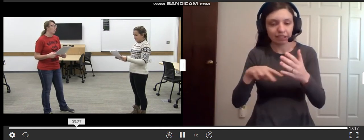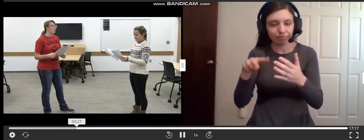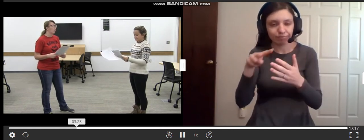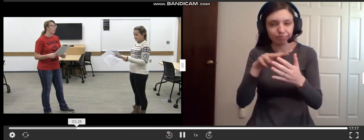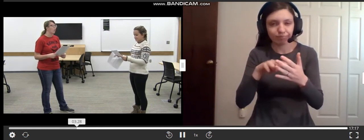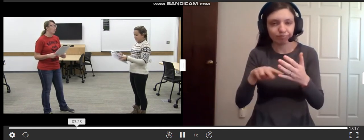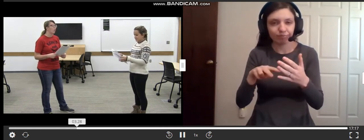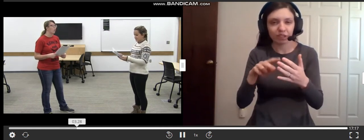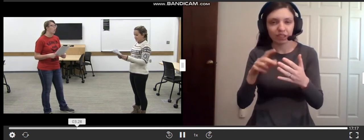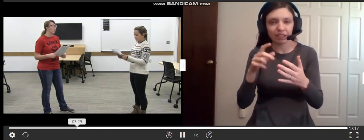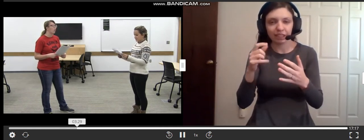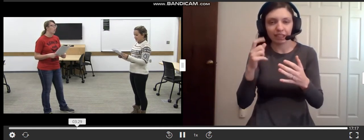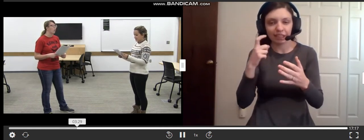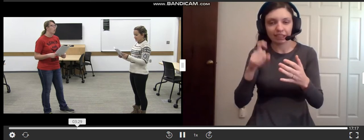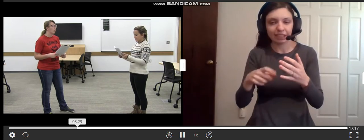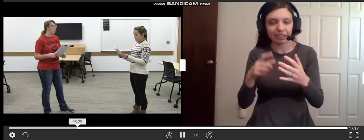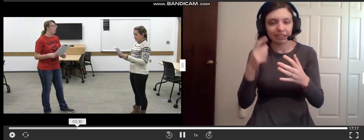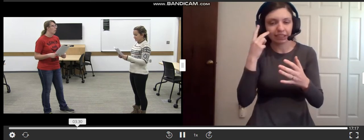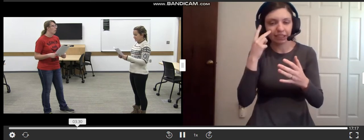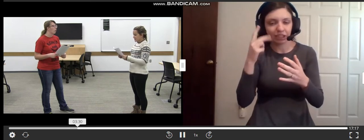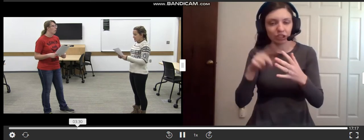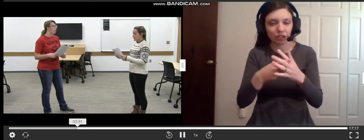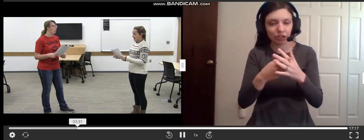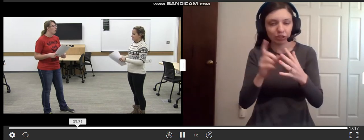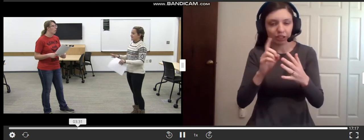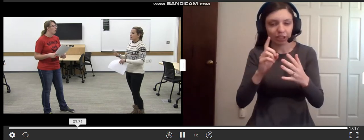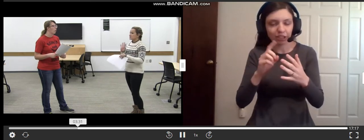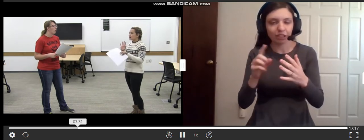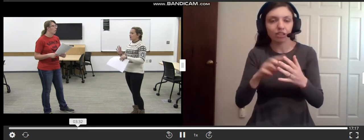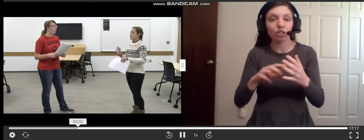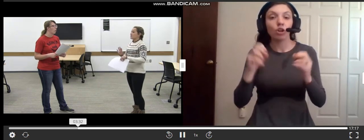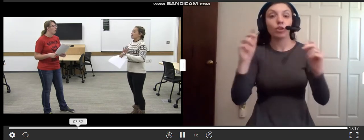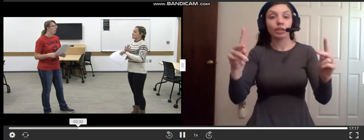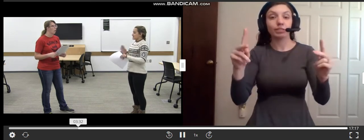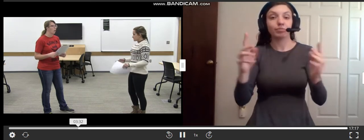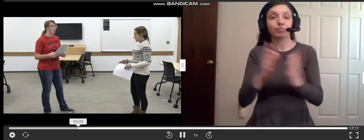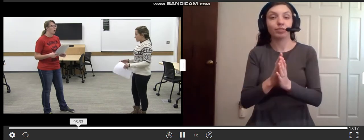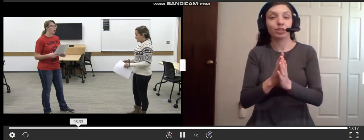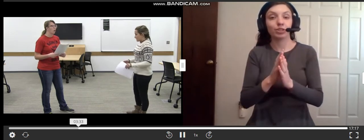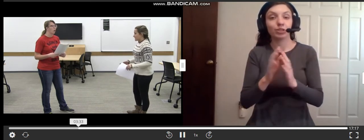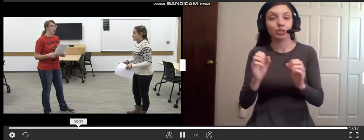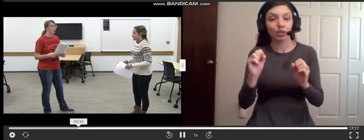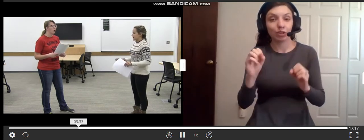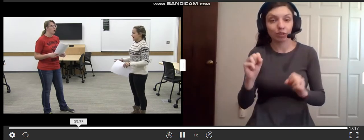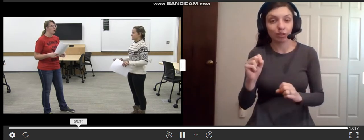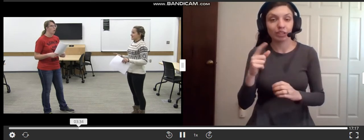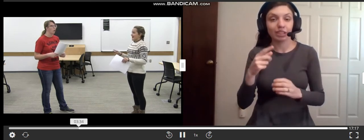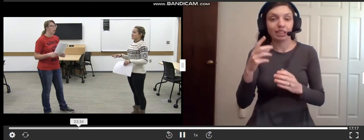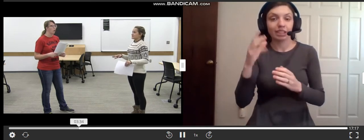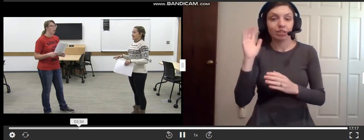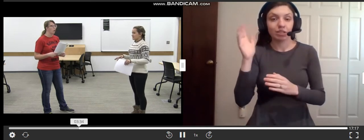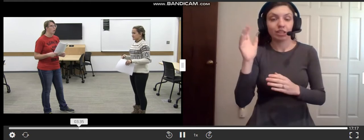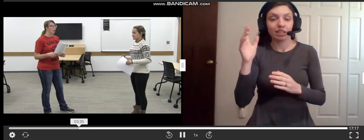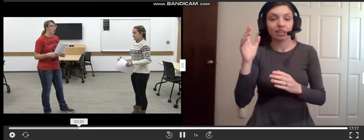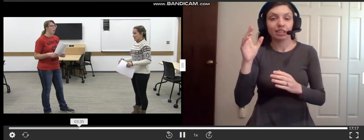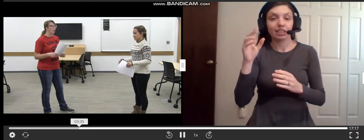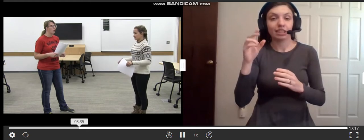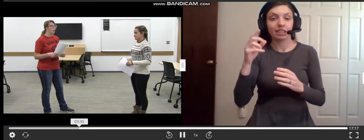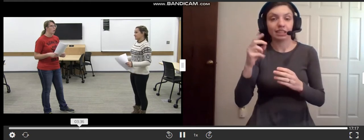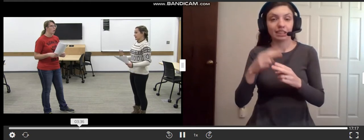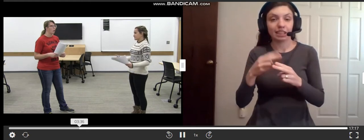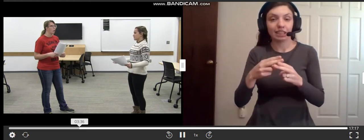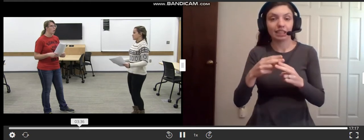fast to see where we're going to start with. Okay. So this monologue is titled Out Down